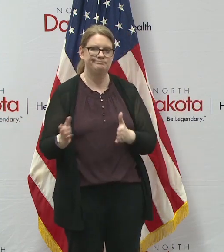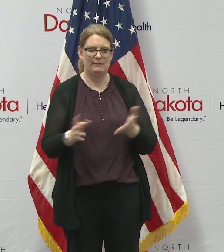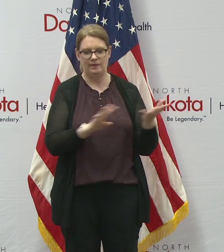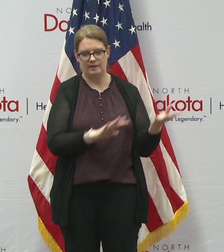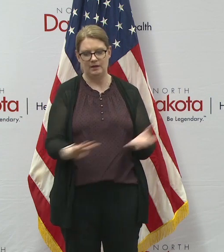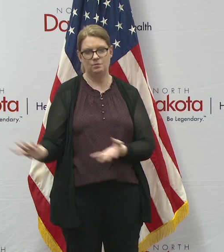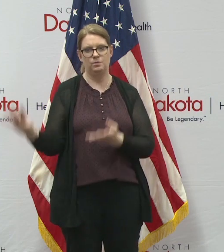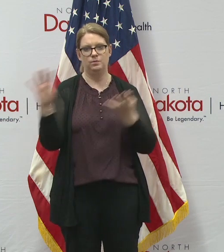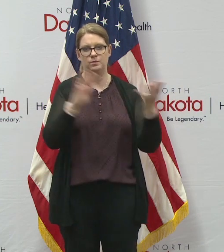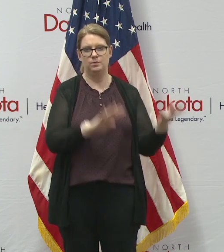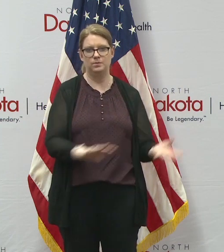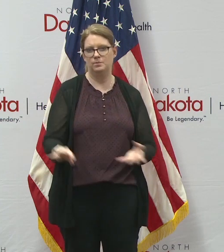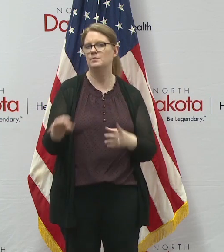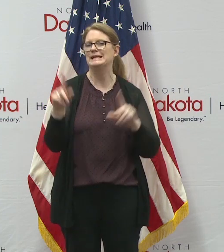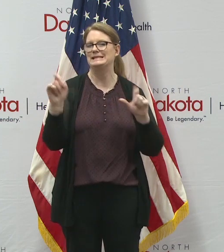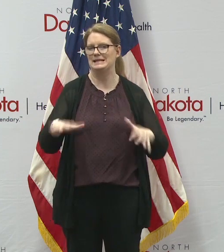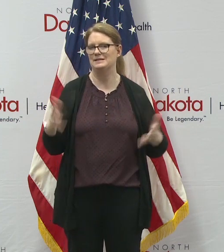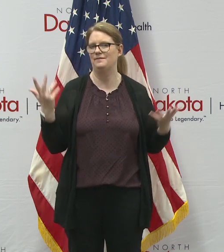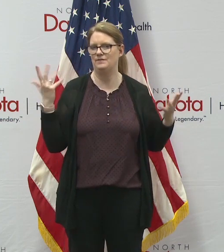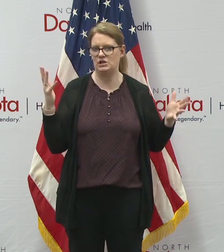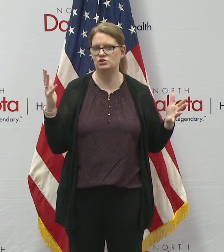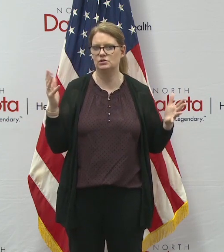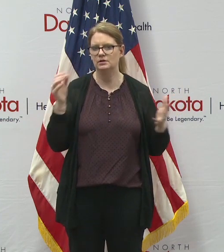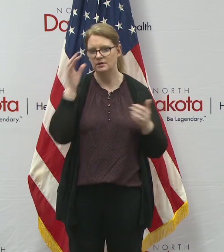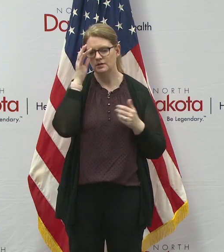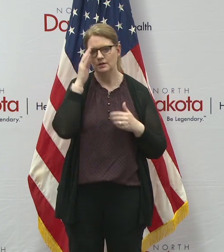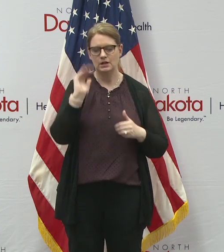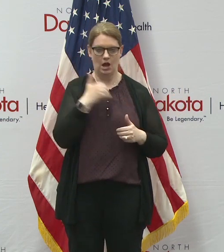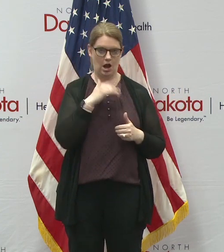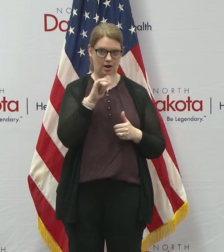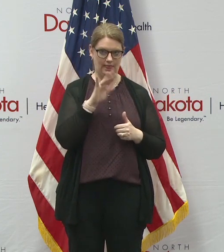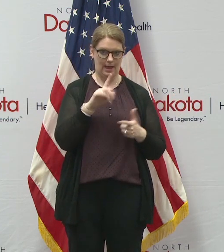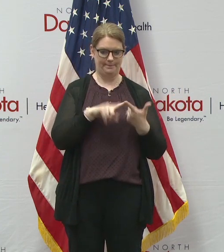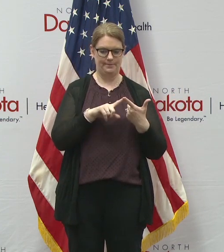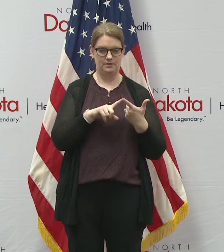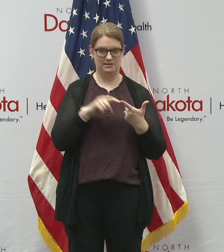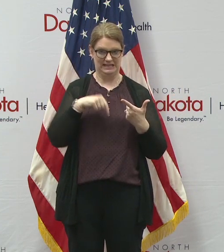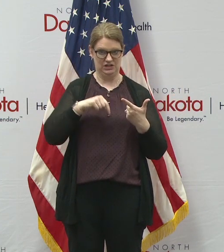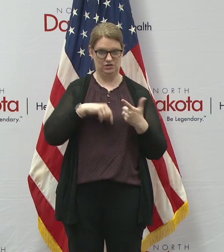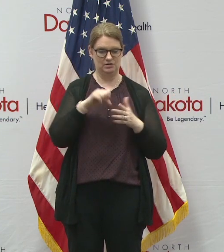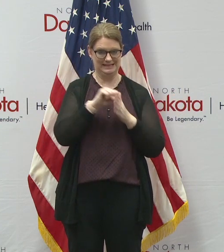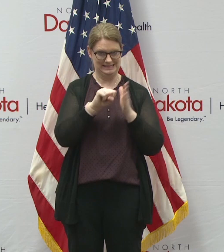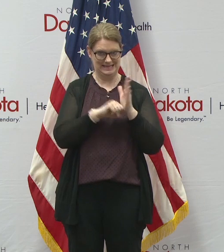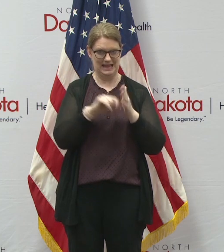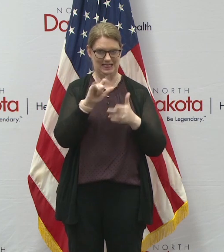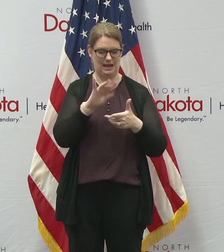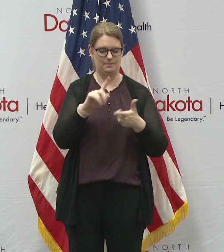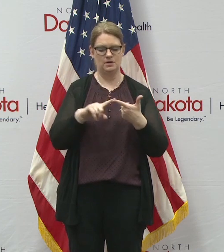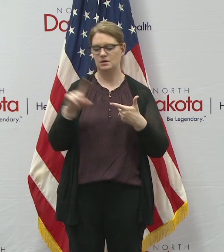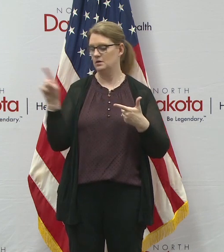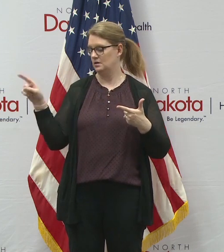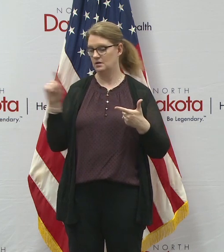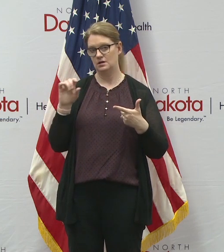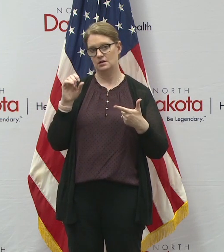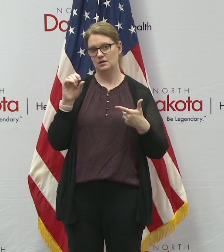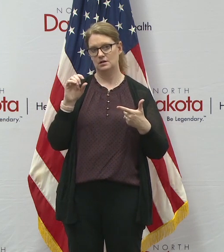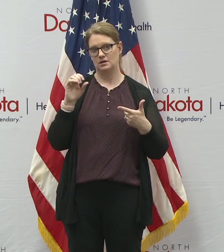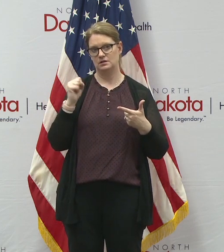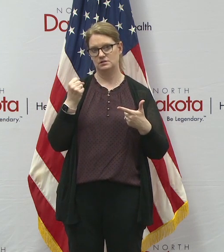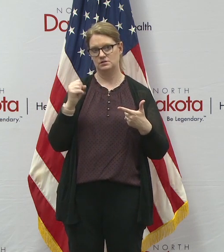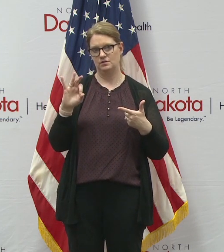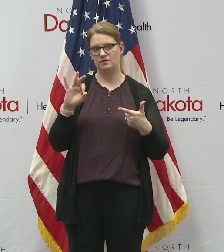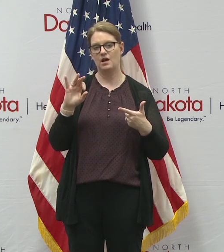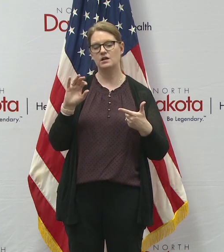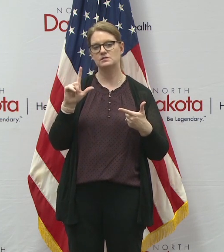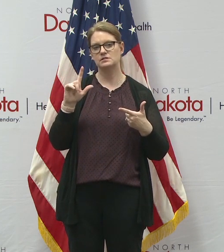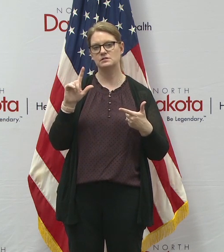tests completed, and we've got our lab at the state lab. We also Sanford lab in Sioux Falls is processing North